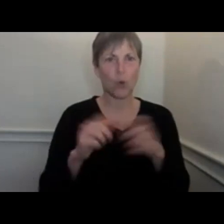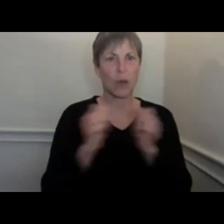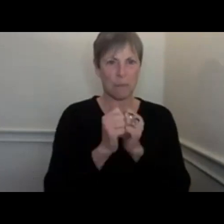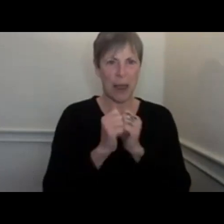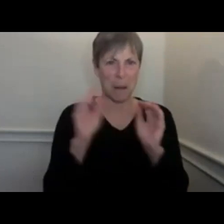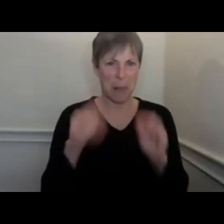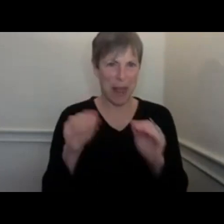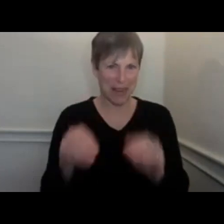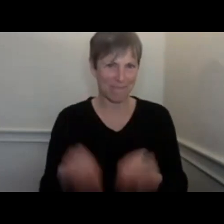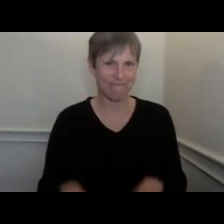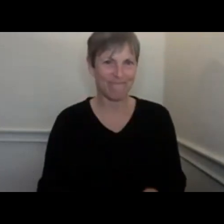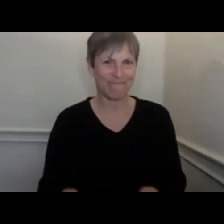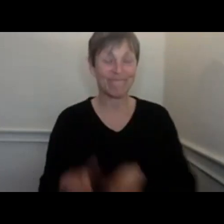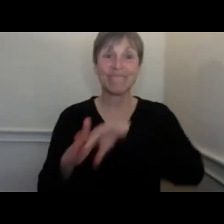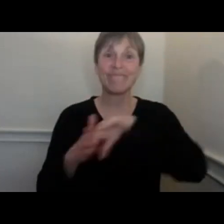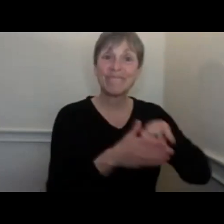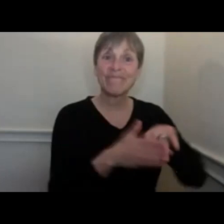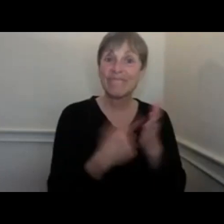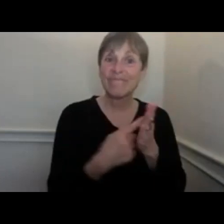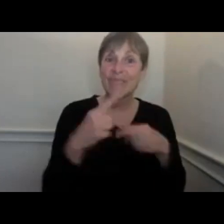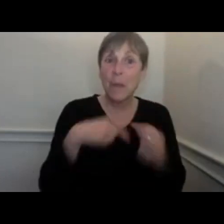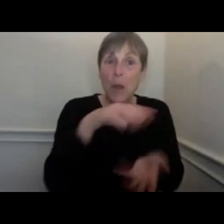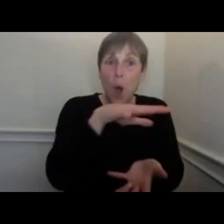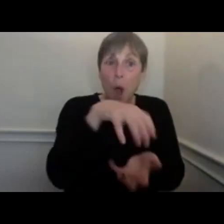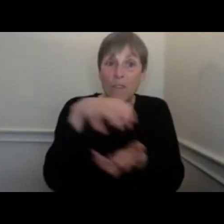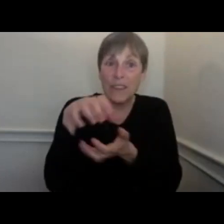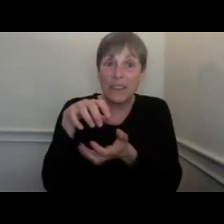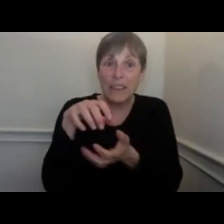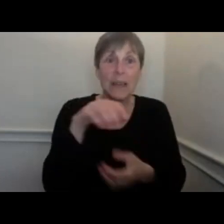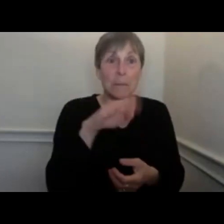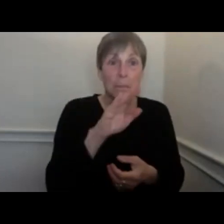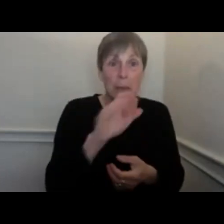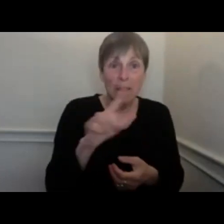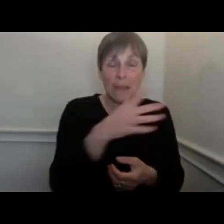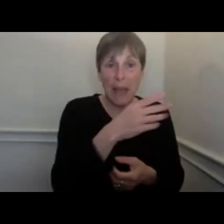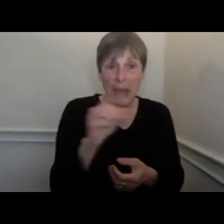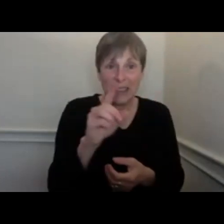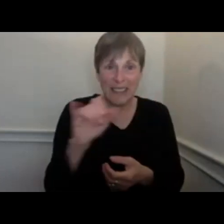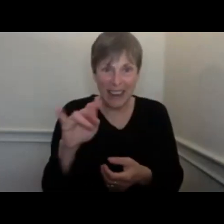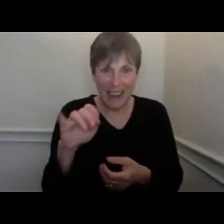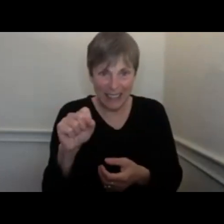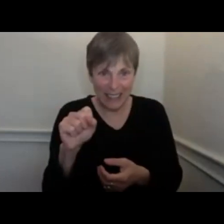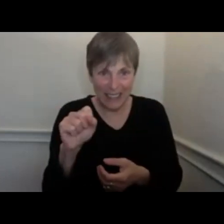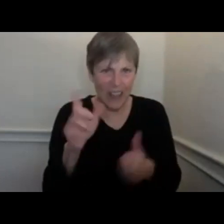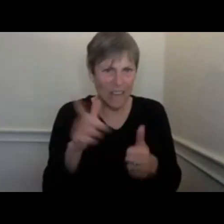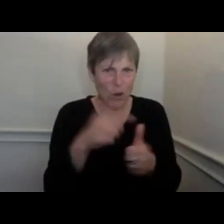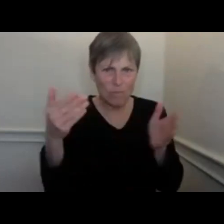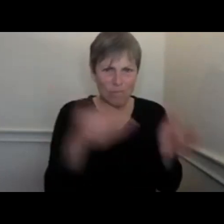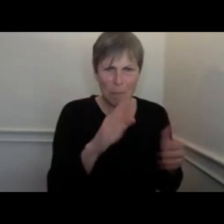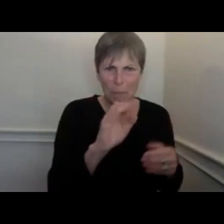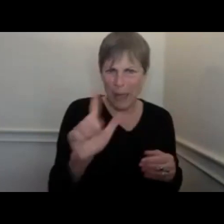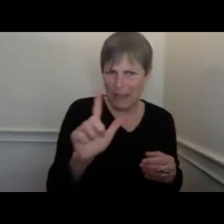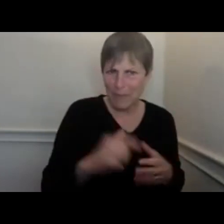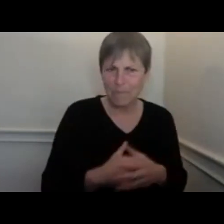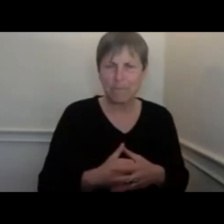tips on harvesting basil and zinnias. With basil first, as a general rule,